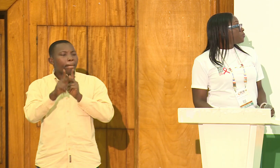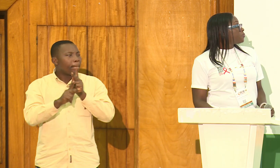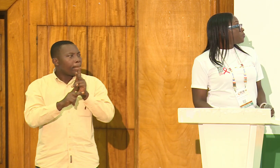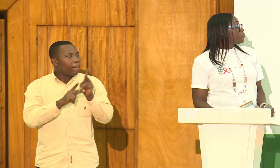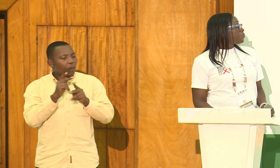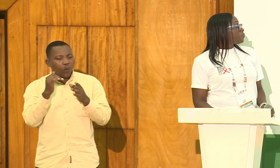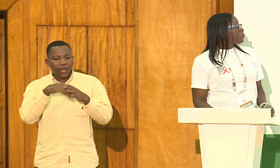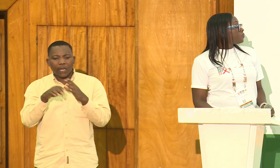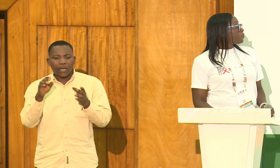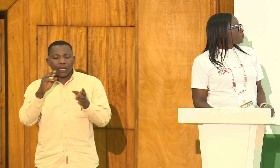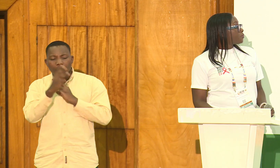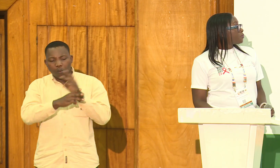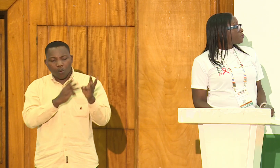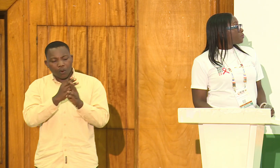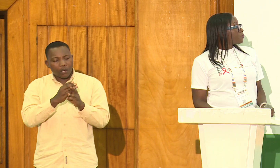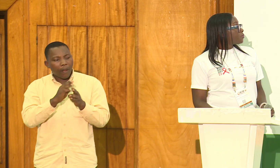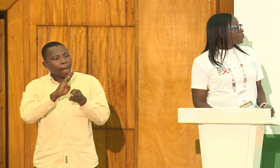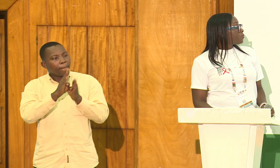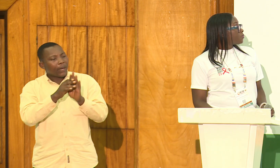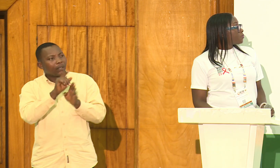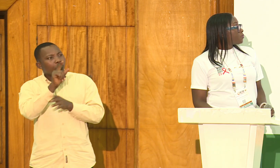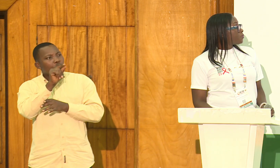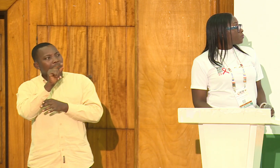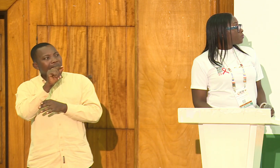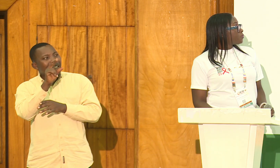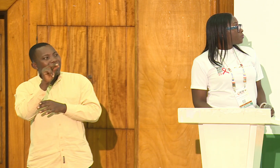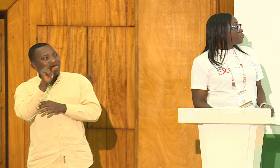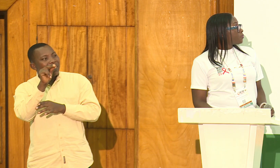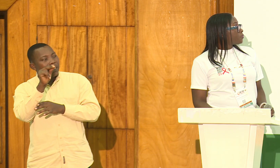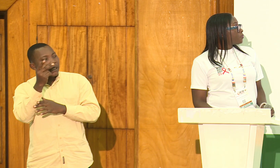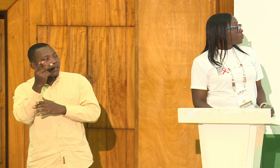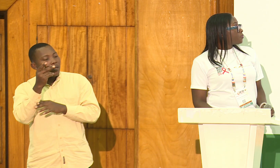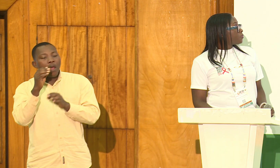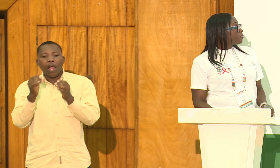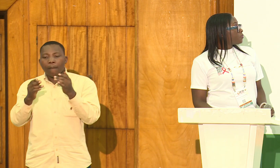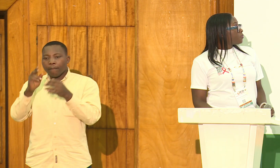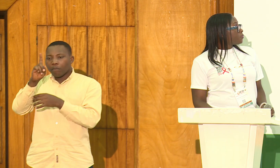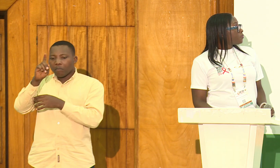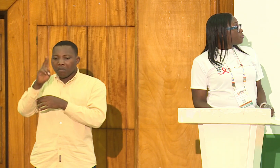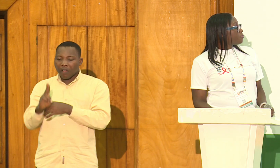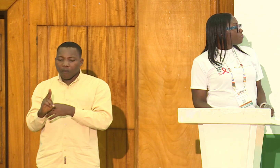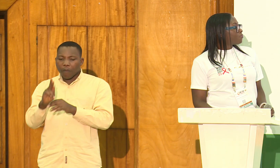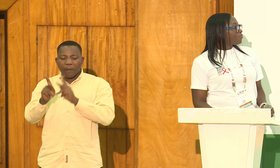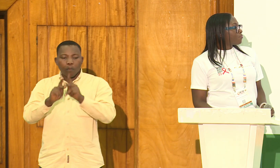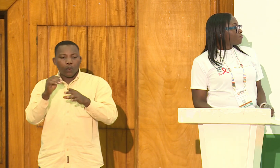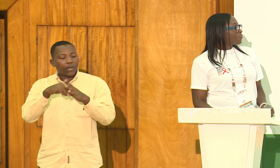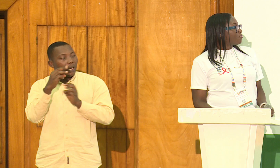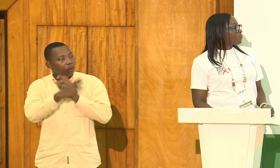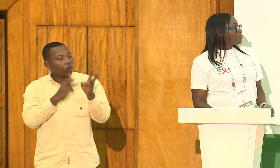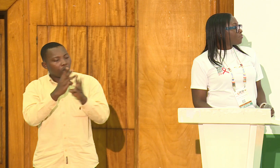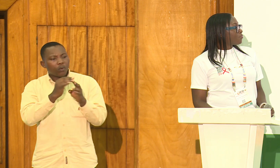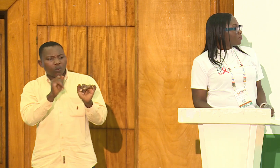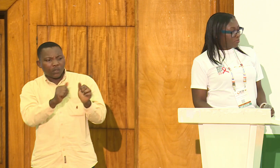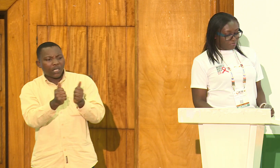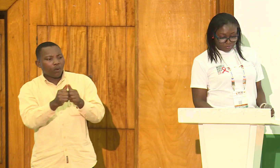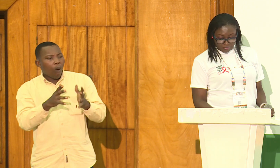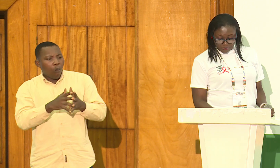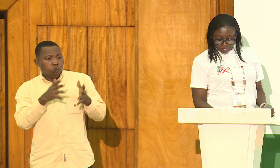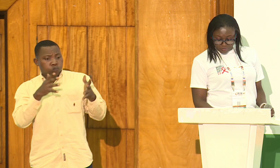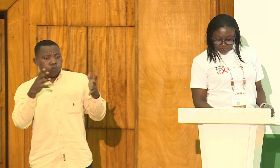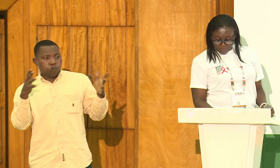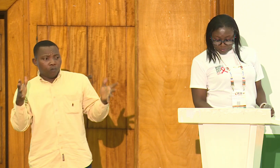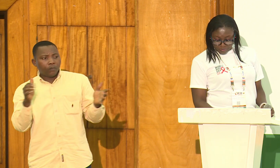2030, half of all people in the world will be living with overweight and obesity. Just that is a lot of